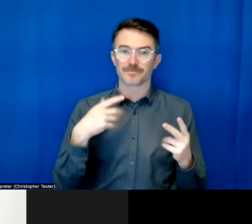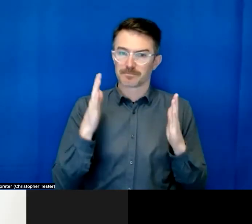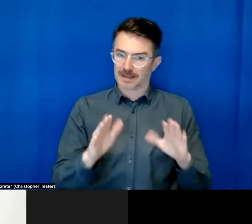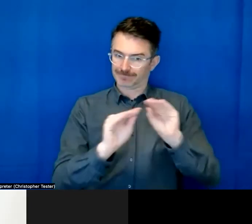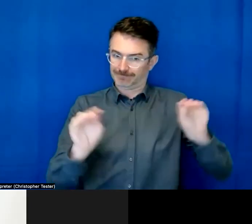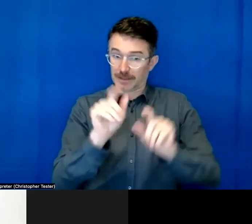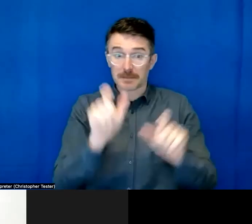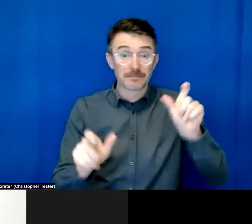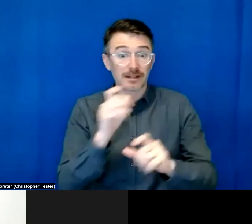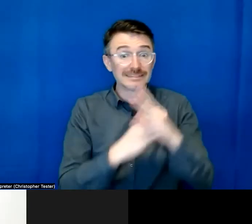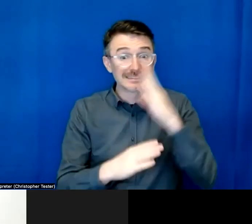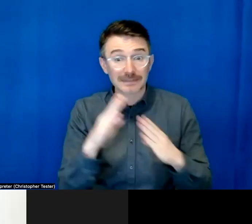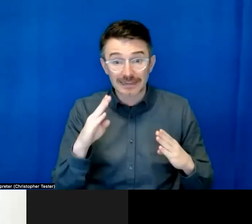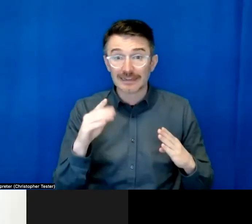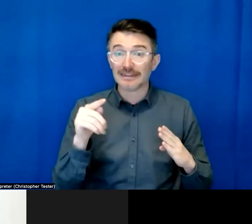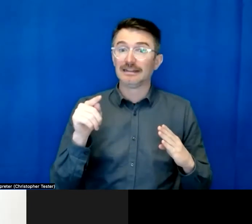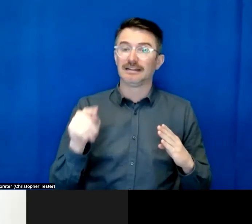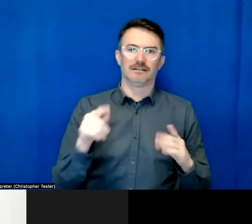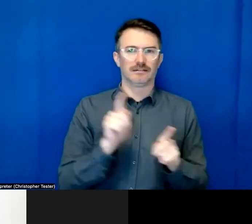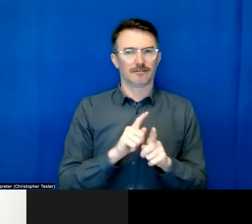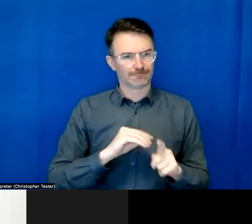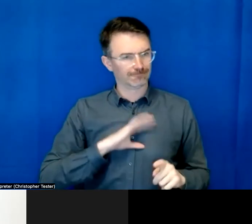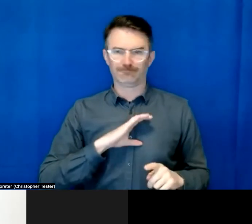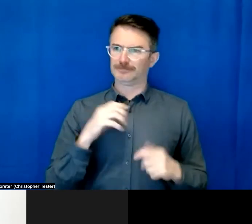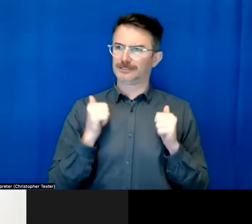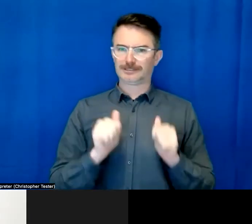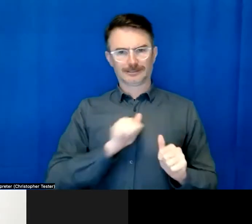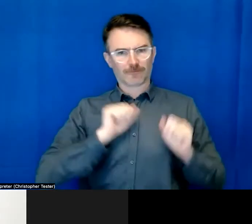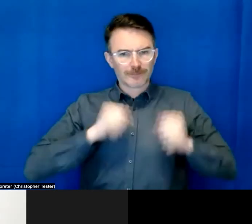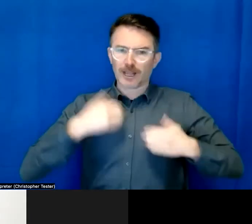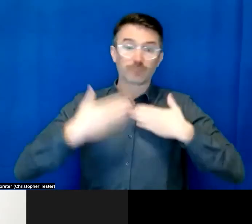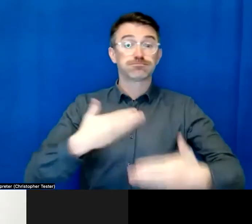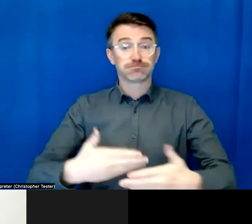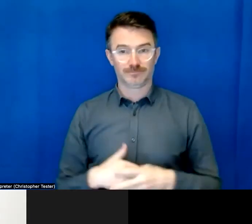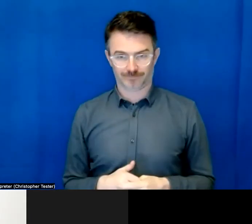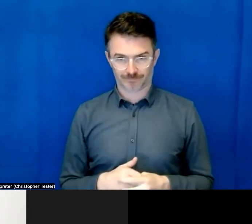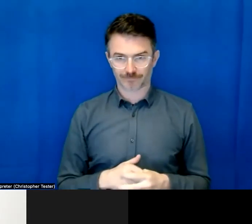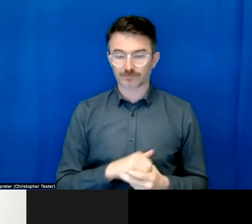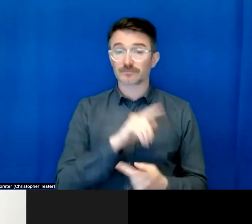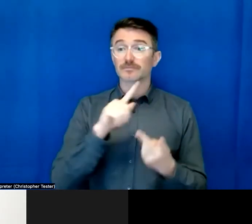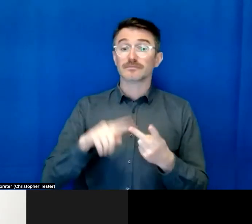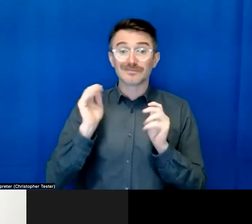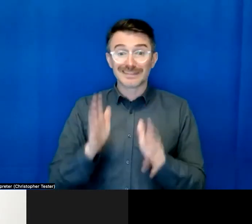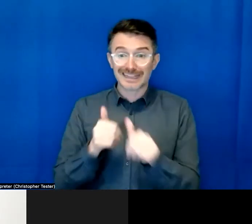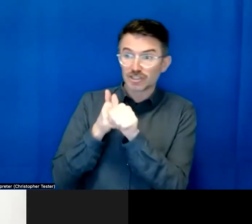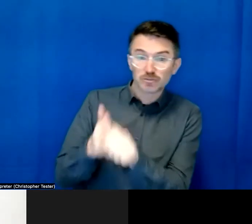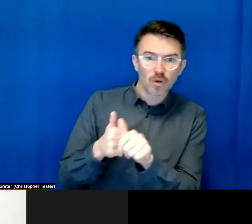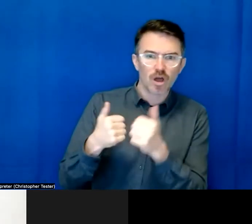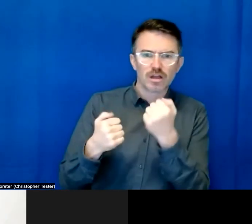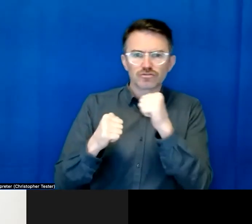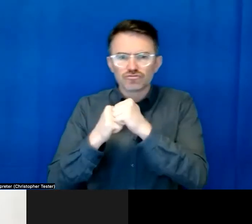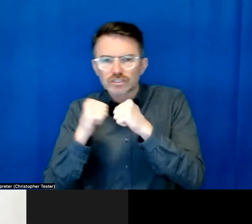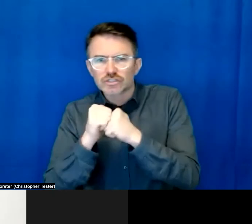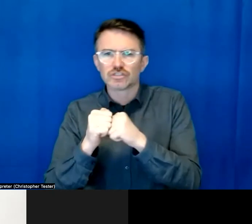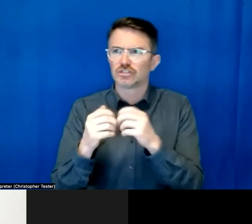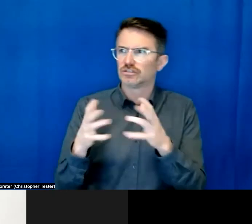to increase family support as the main support system to persons with disabilities, like parenting